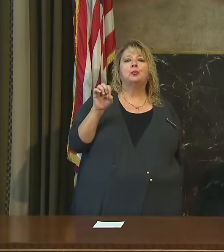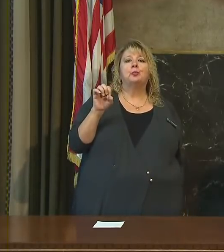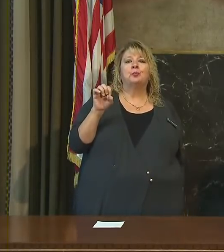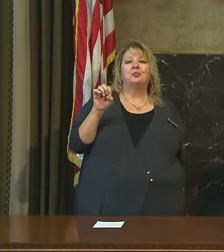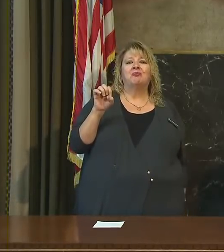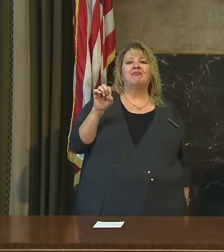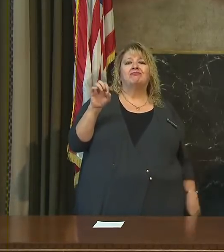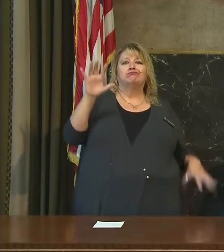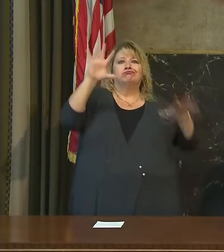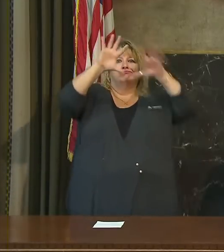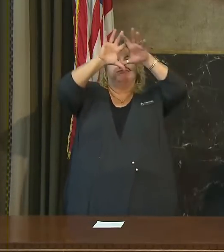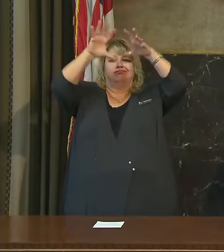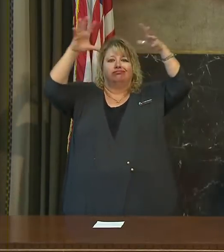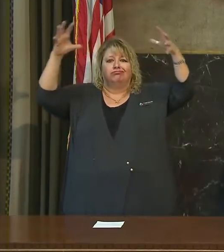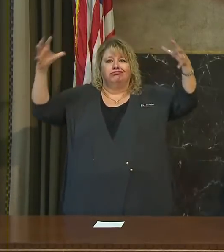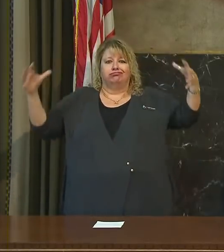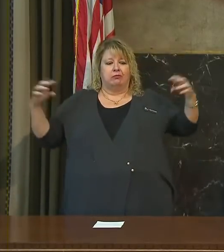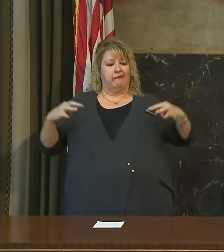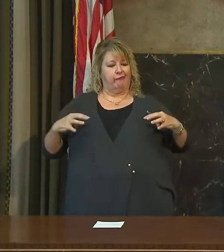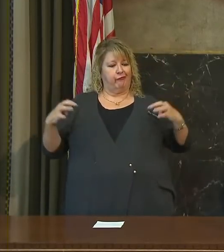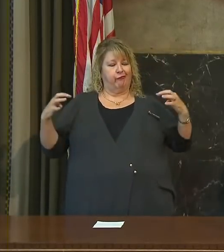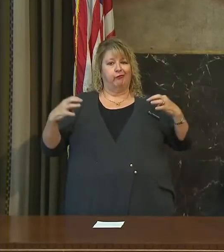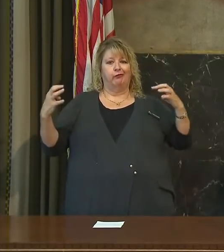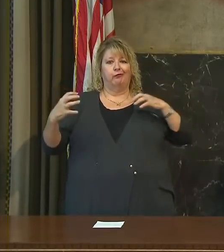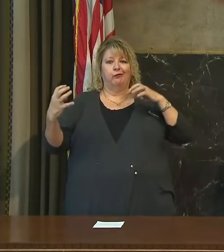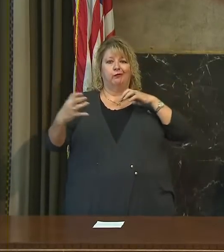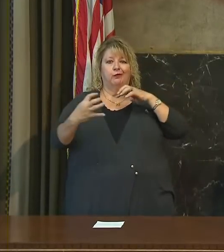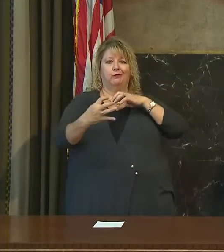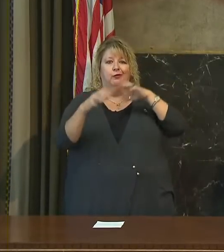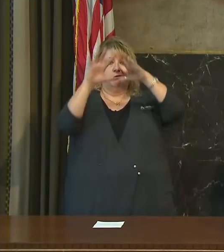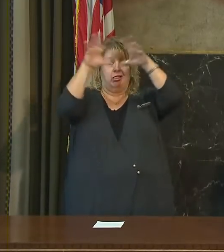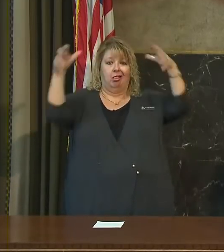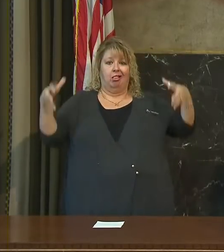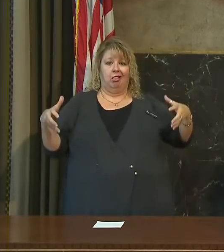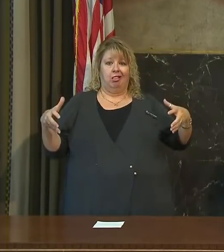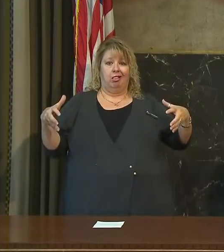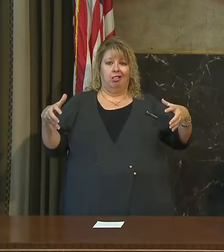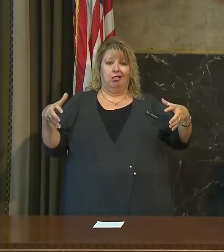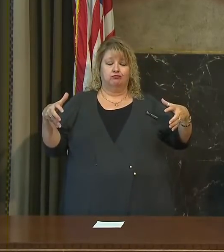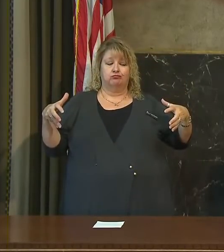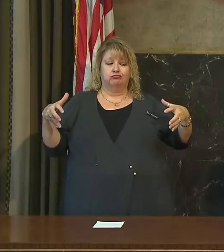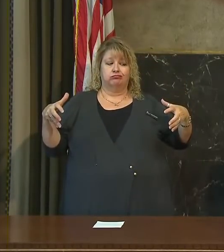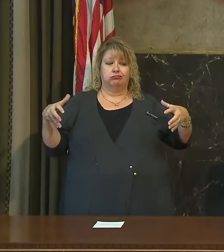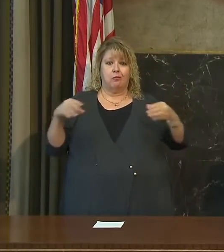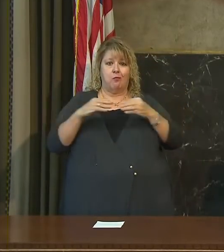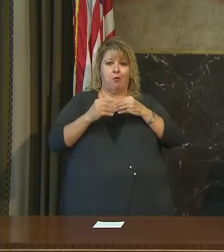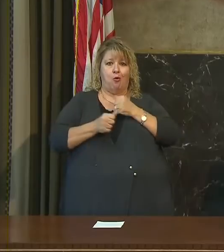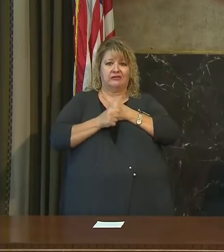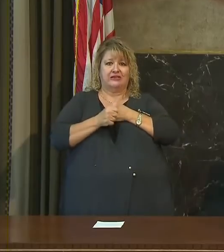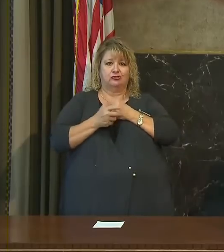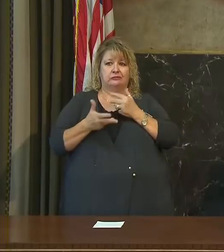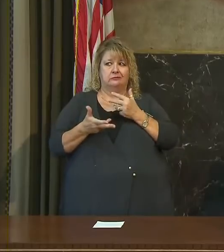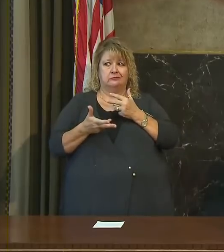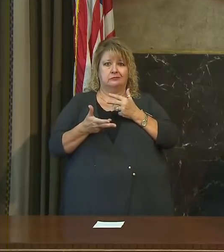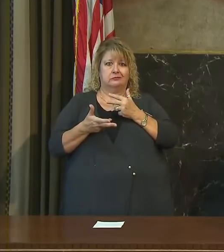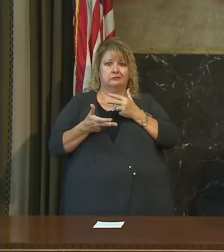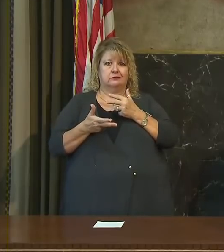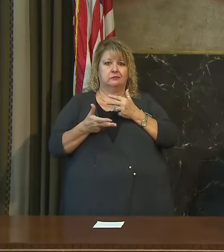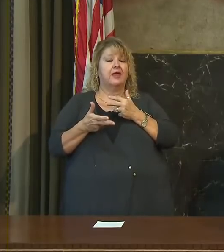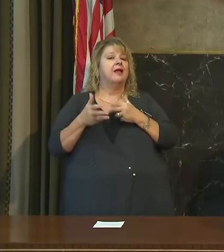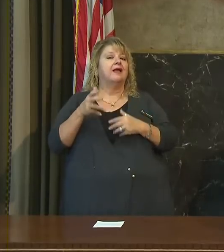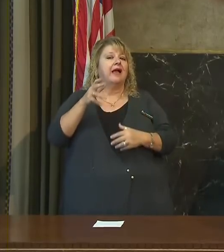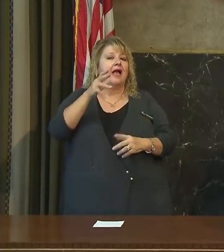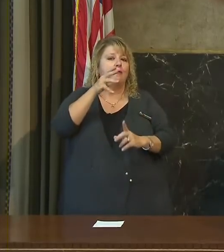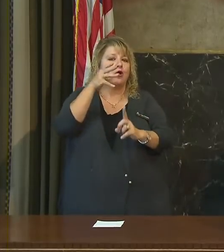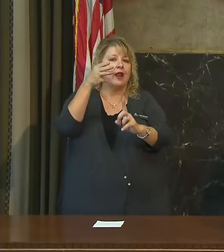because we know that that's inherently a much riskier proposition, right? But we're not there yet.